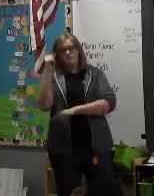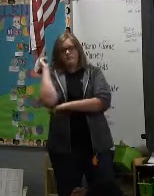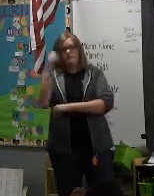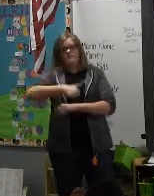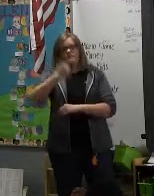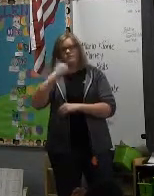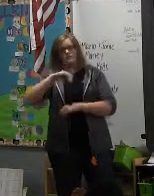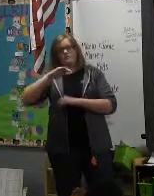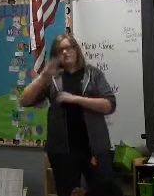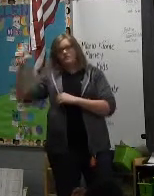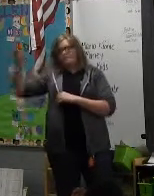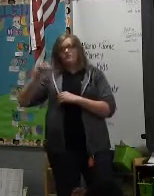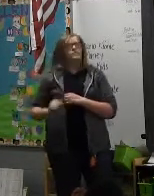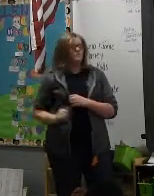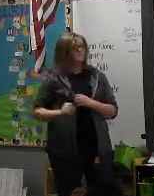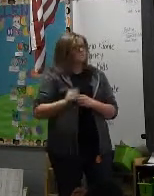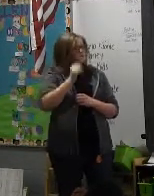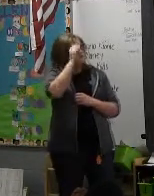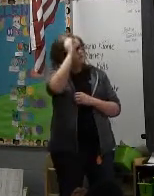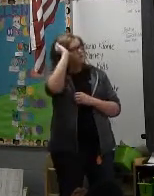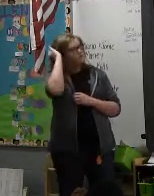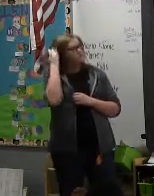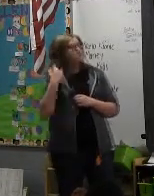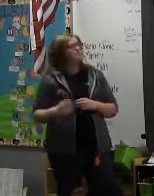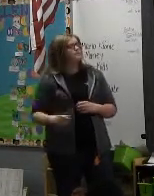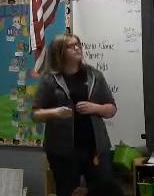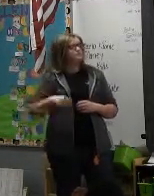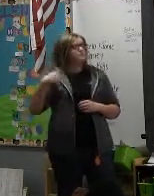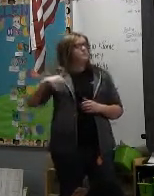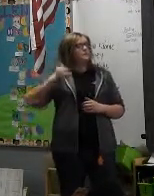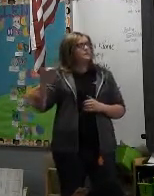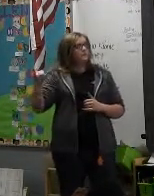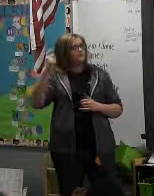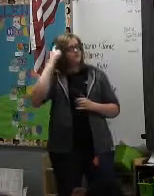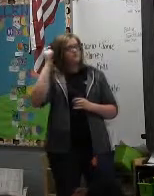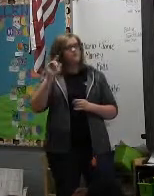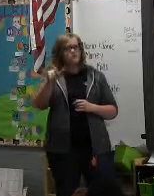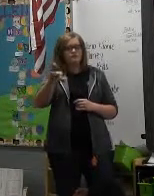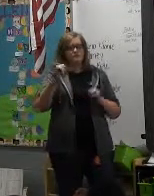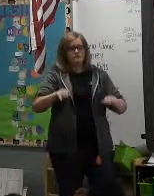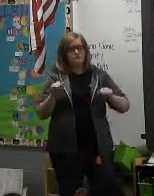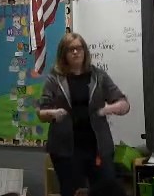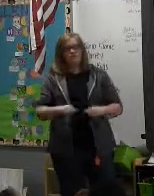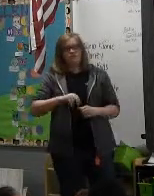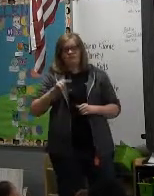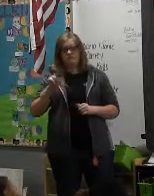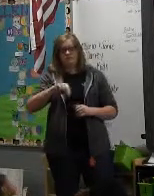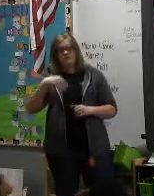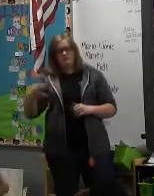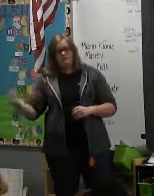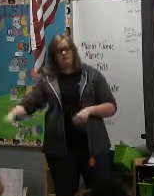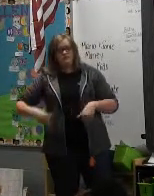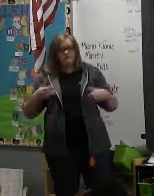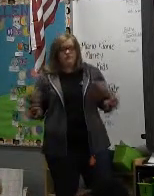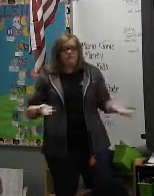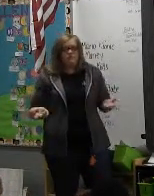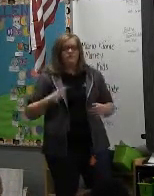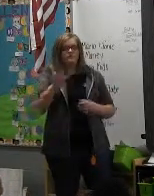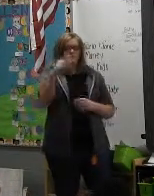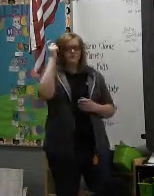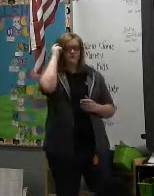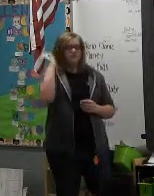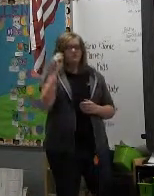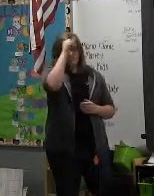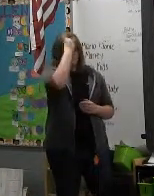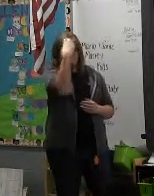Jay knew that he could do it no matter what his parents told him. Jay left the next day and headed to Big